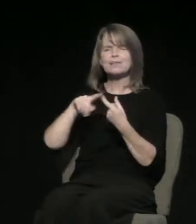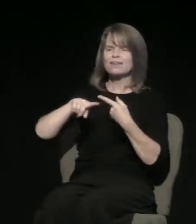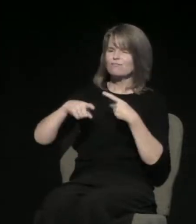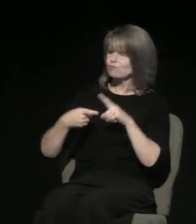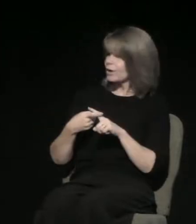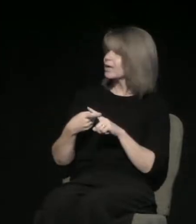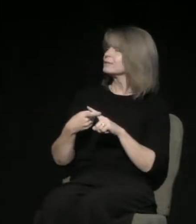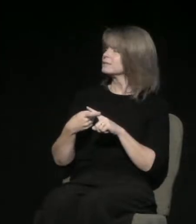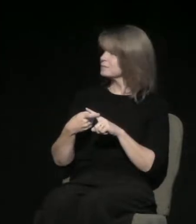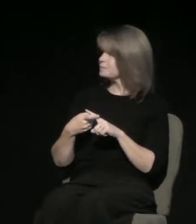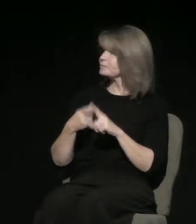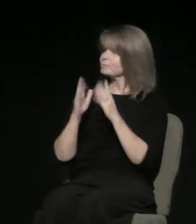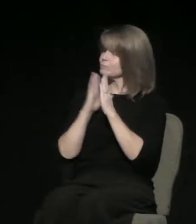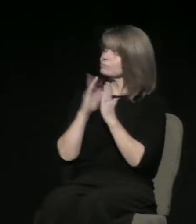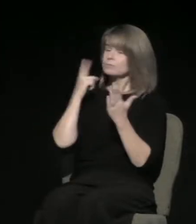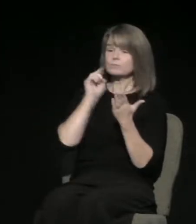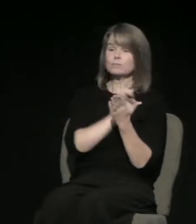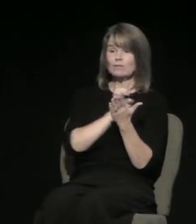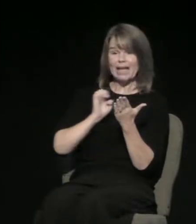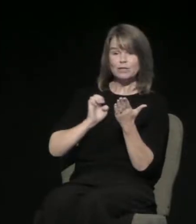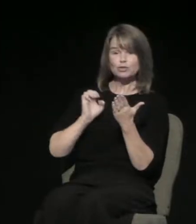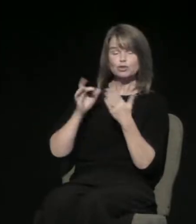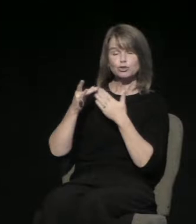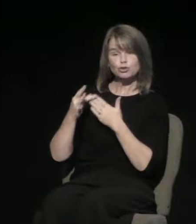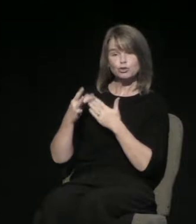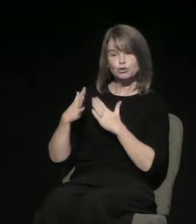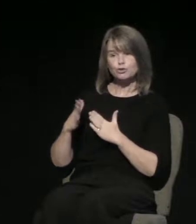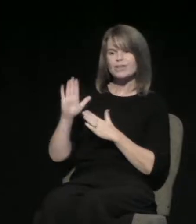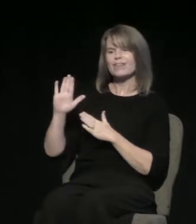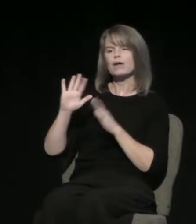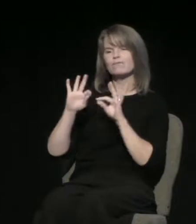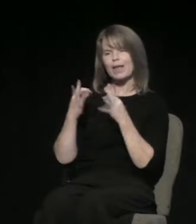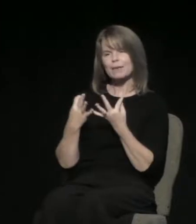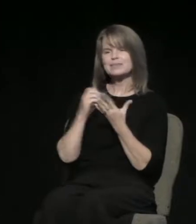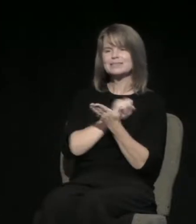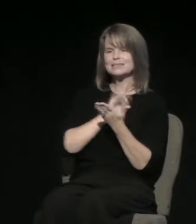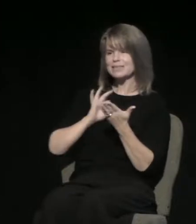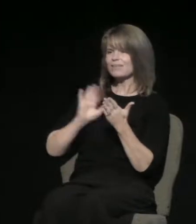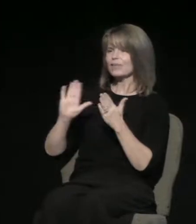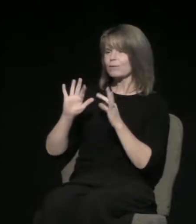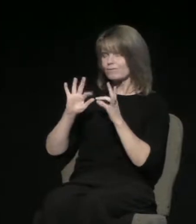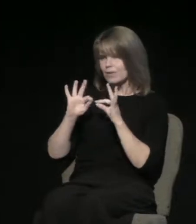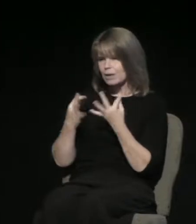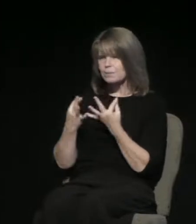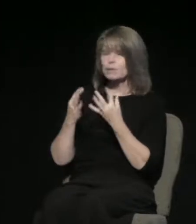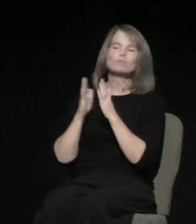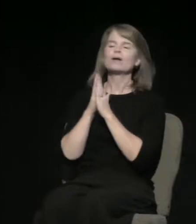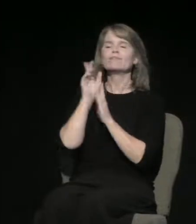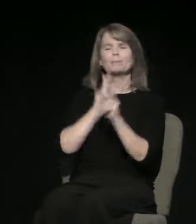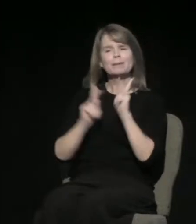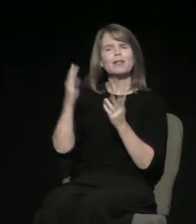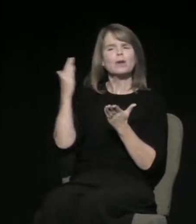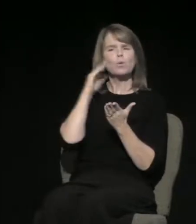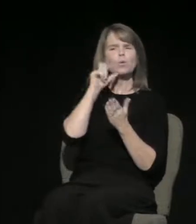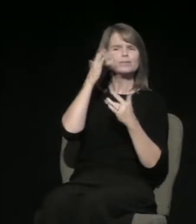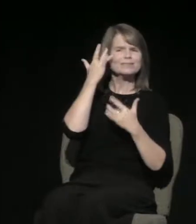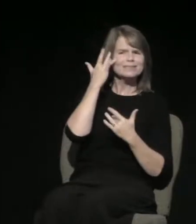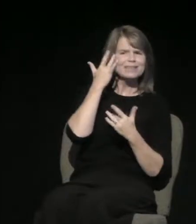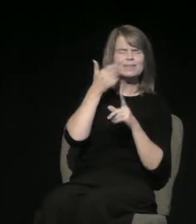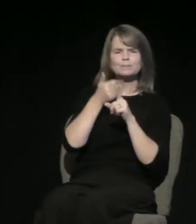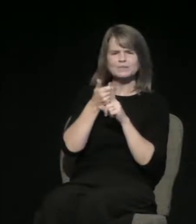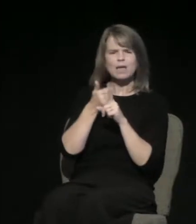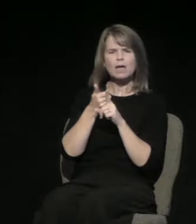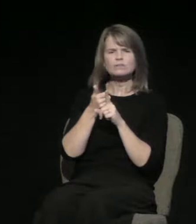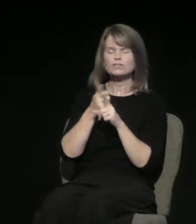and Then I Pray for Our elders And their Families I pray for Our staff And I pray For people I know Who are Sick and It